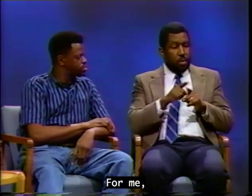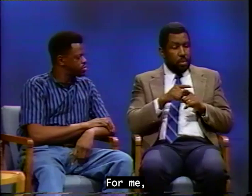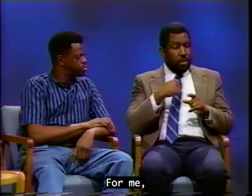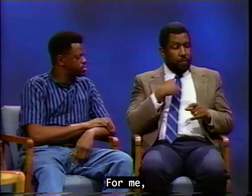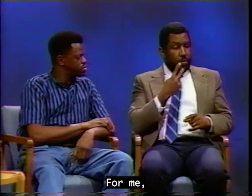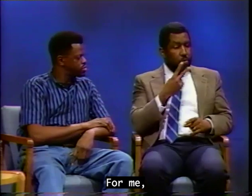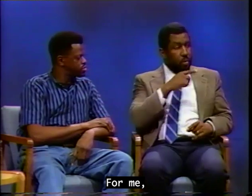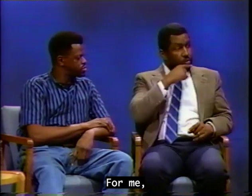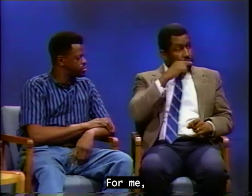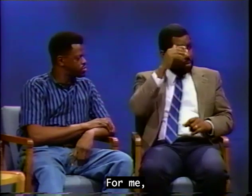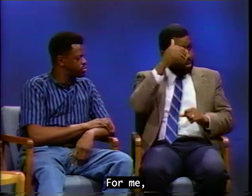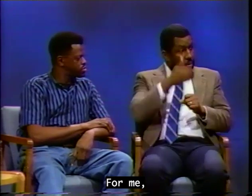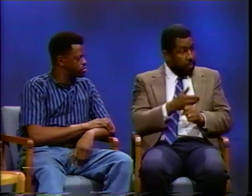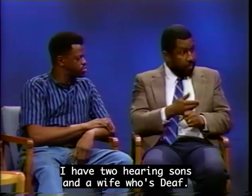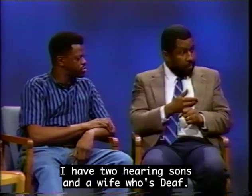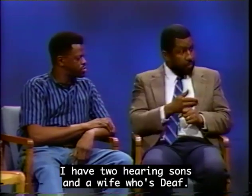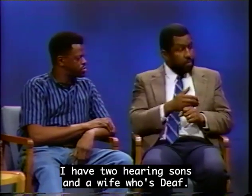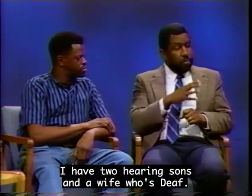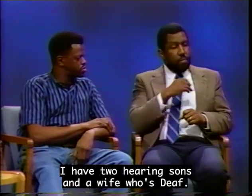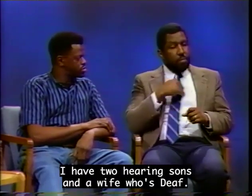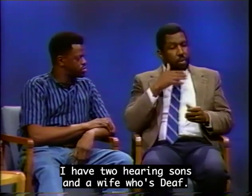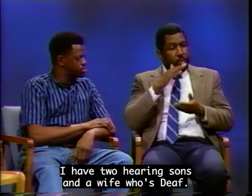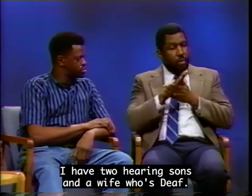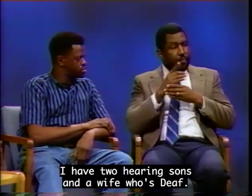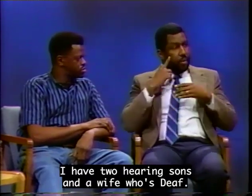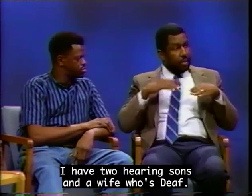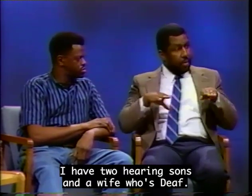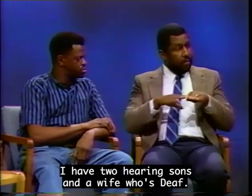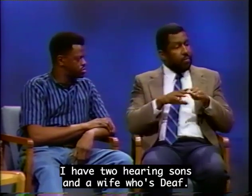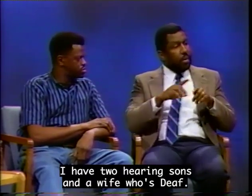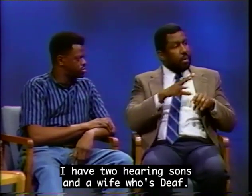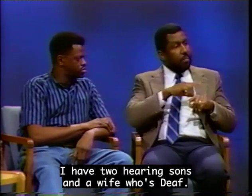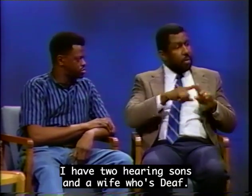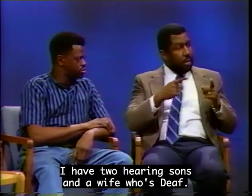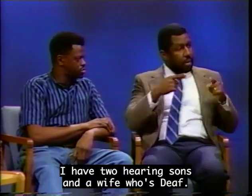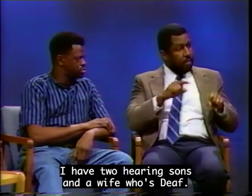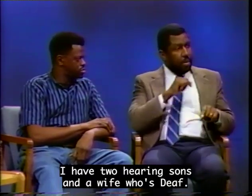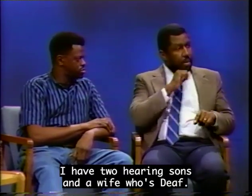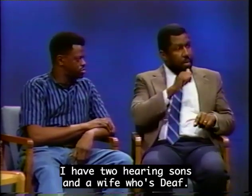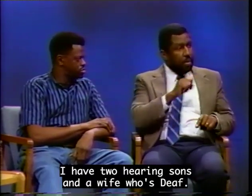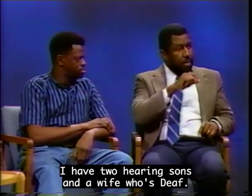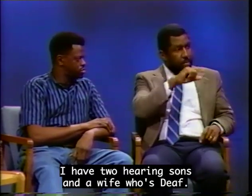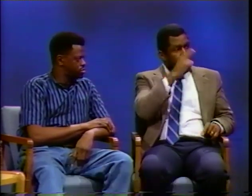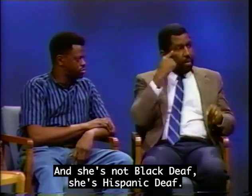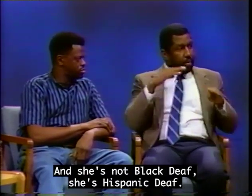For me, I have two hearing sons and a wife who's deaf. And